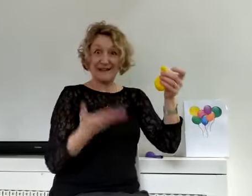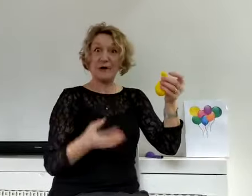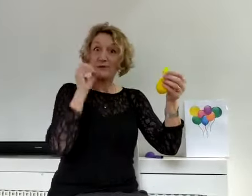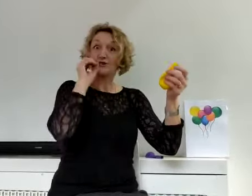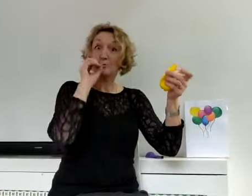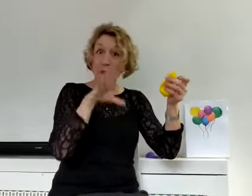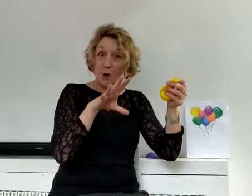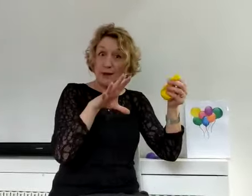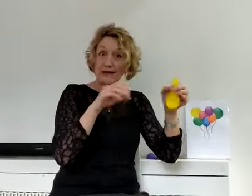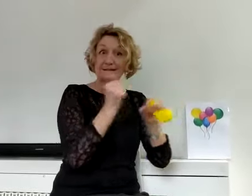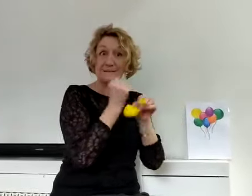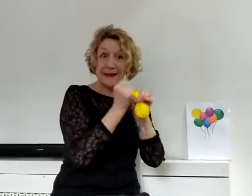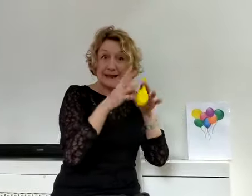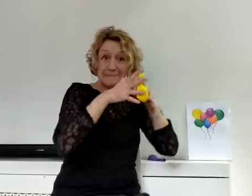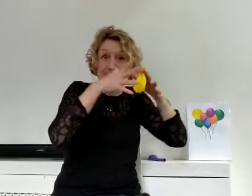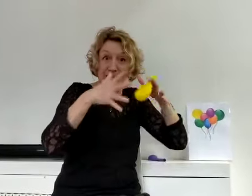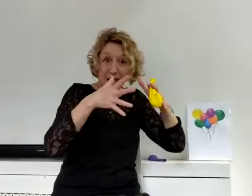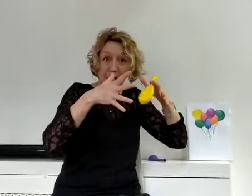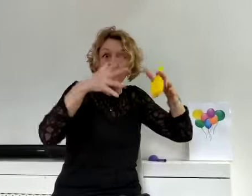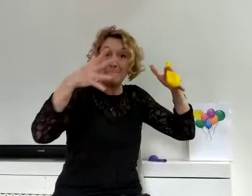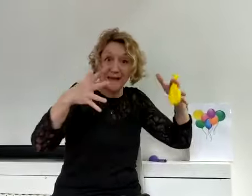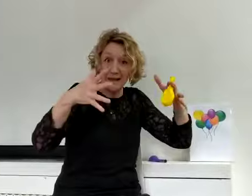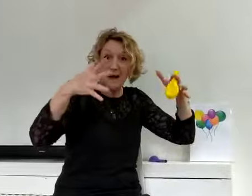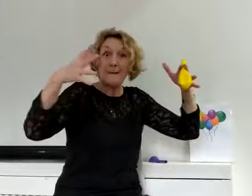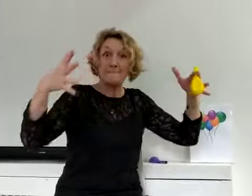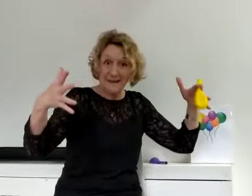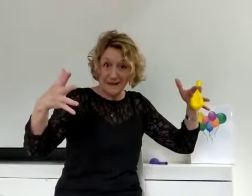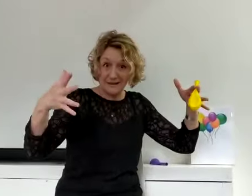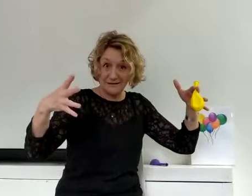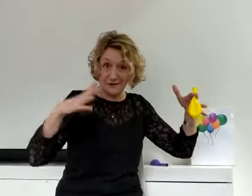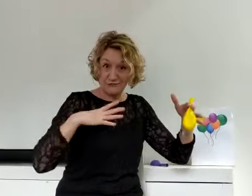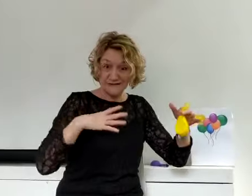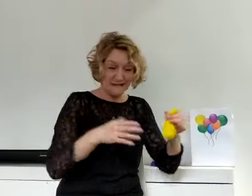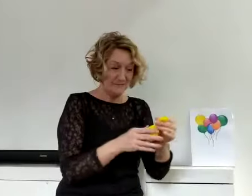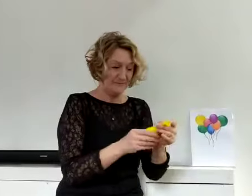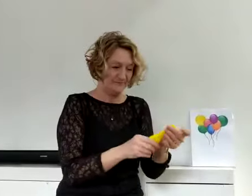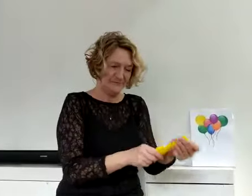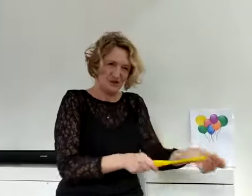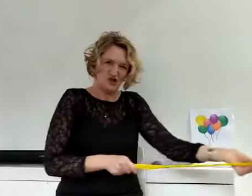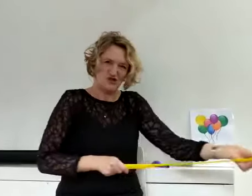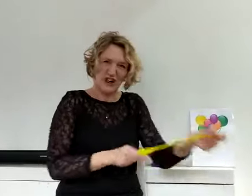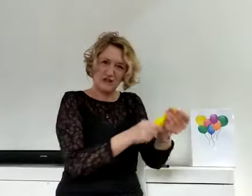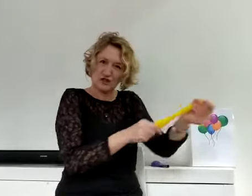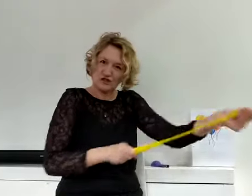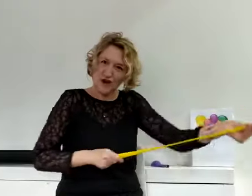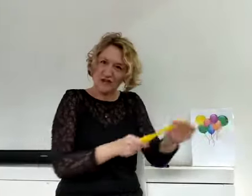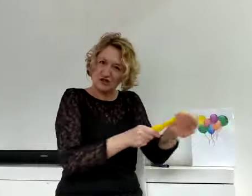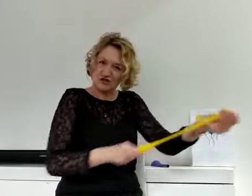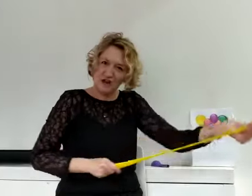Now I've got to blow it to make it bigger, bigger, bigger. You ready? Stretch, stretch,